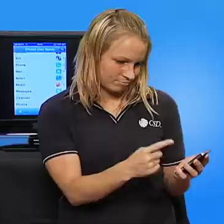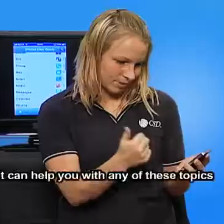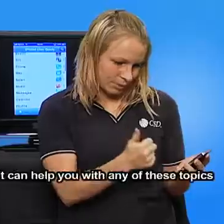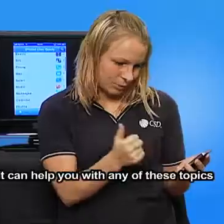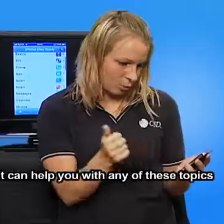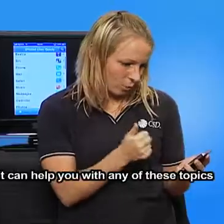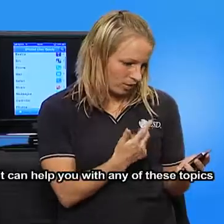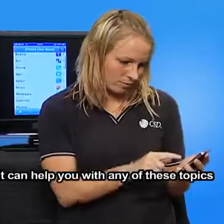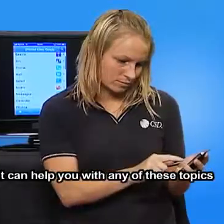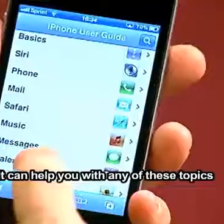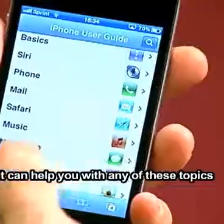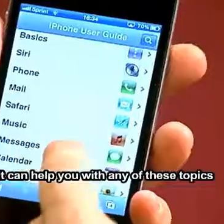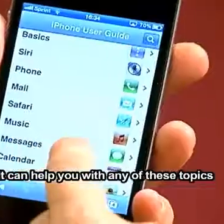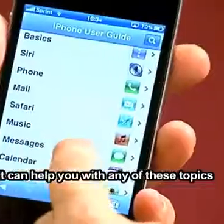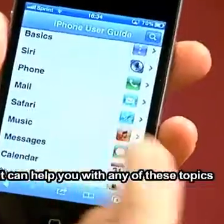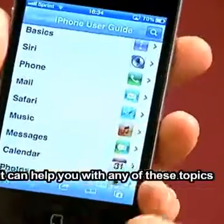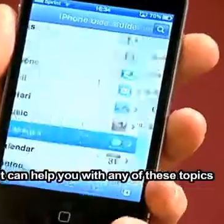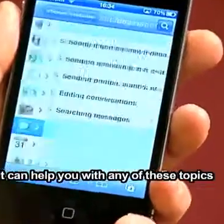They can help you with any of these topics,